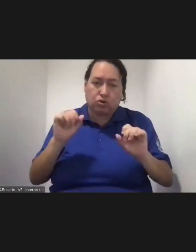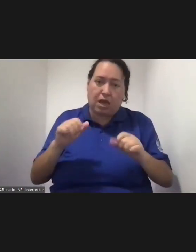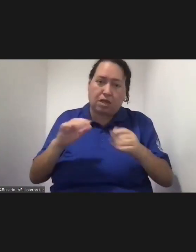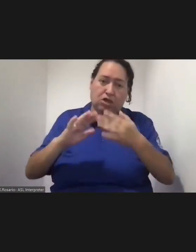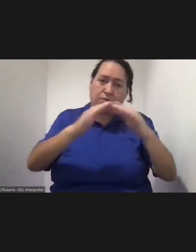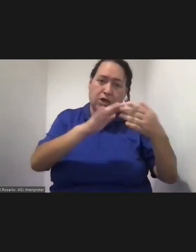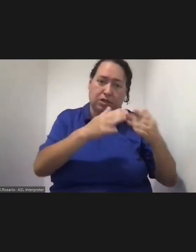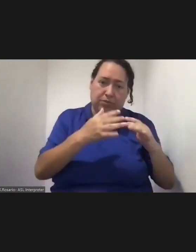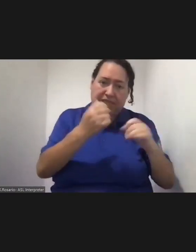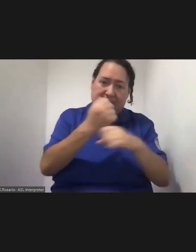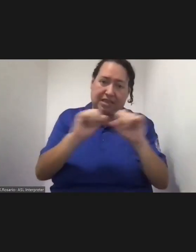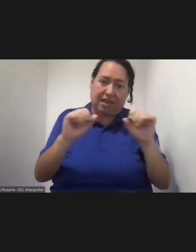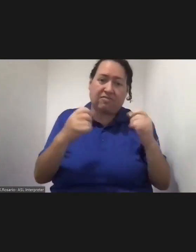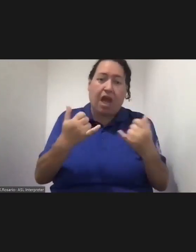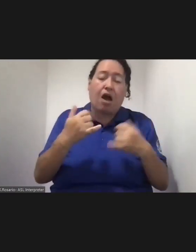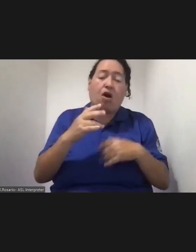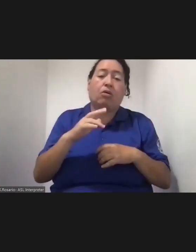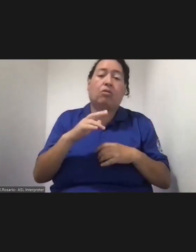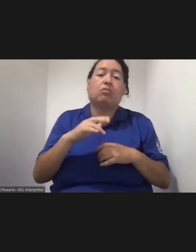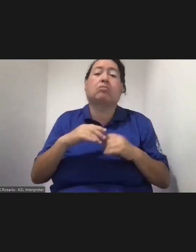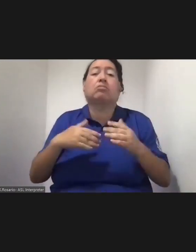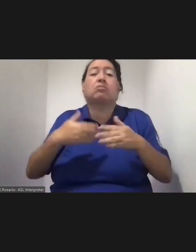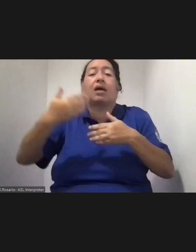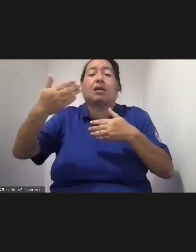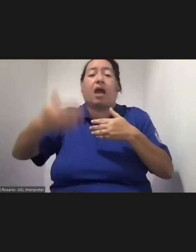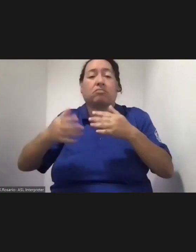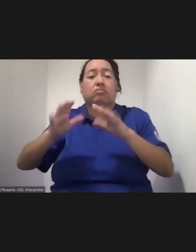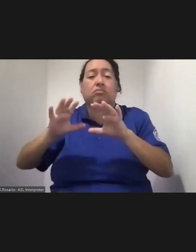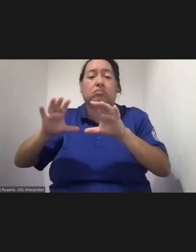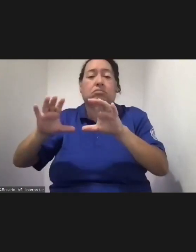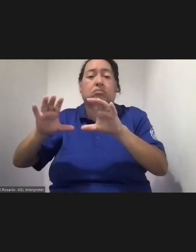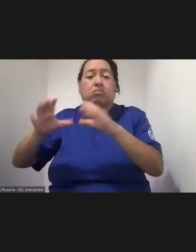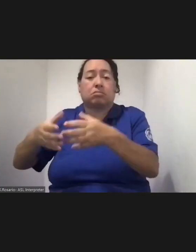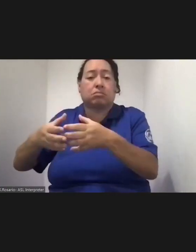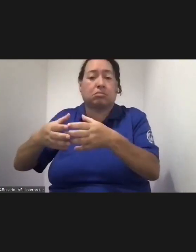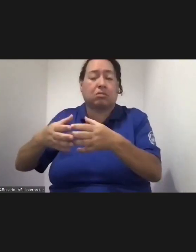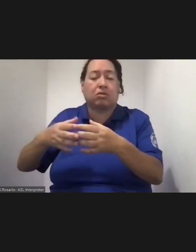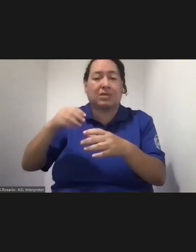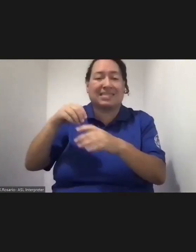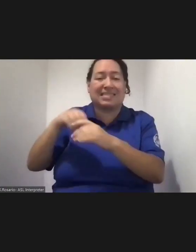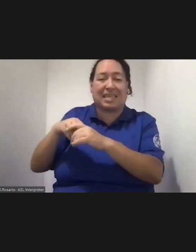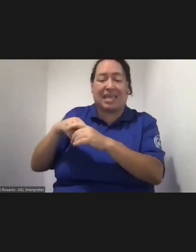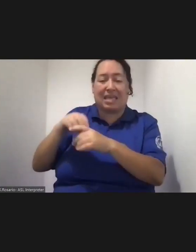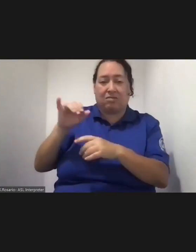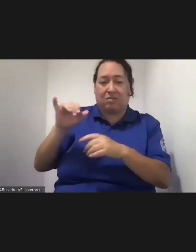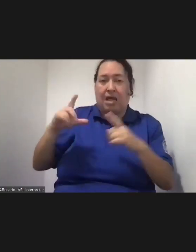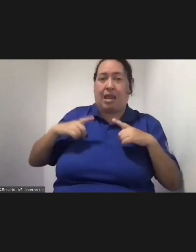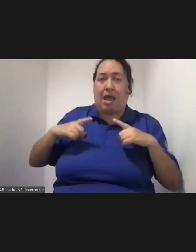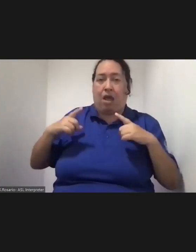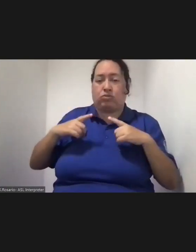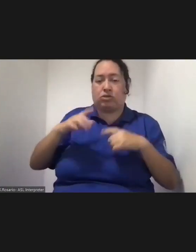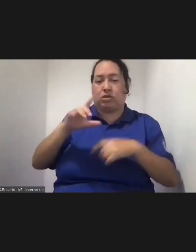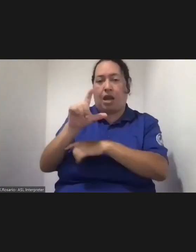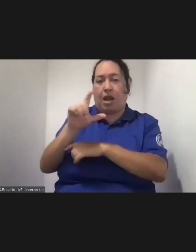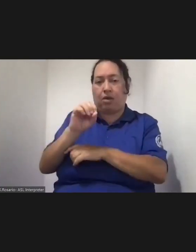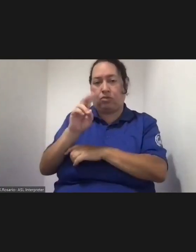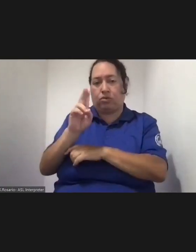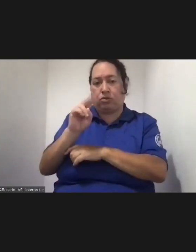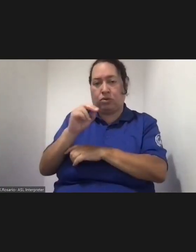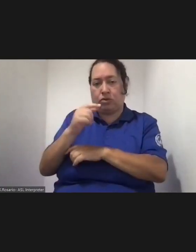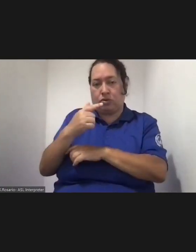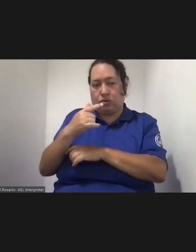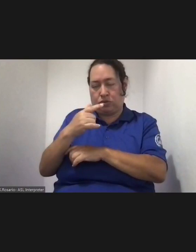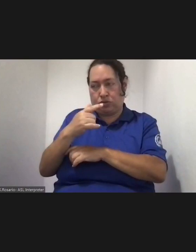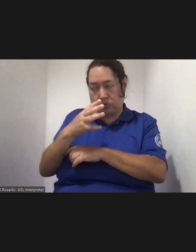3rd cluster was at the A-Class Lounge. Currently, we have 28 people identified